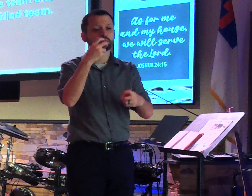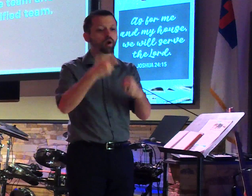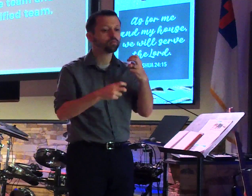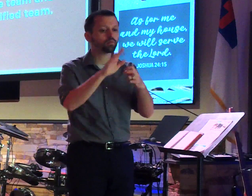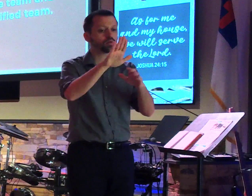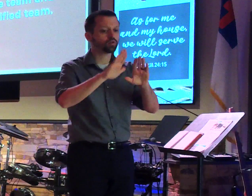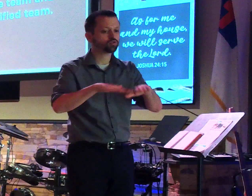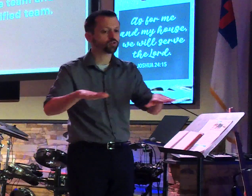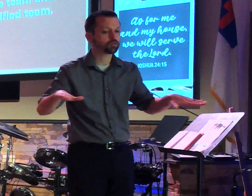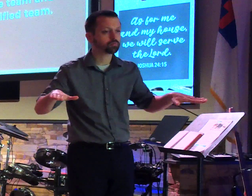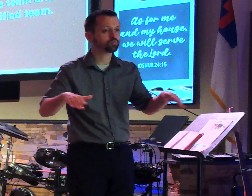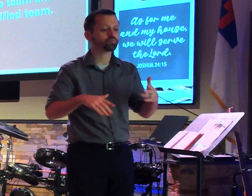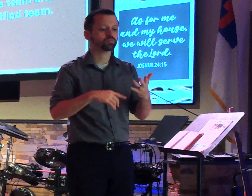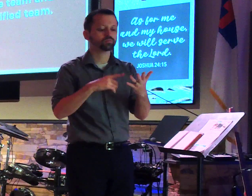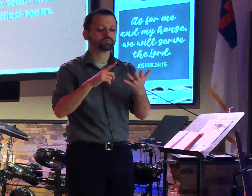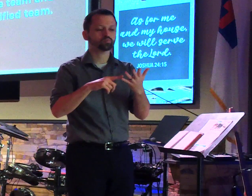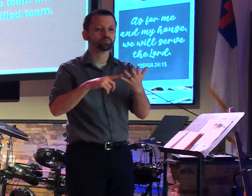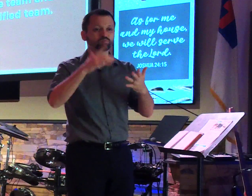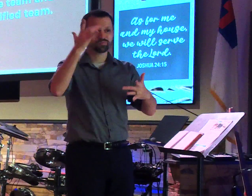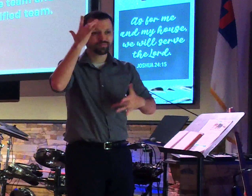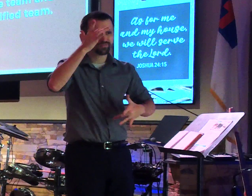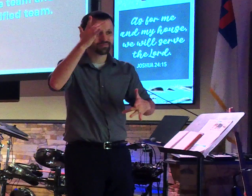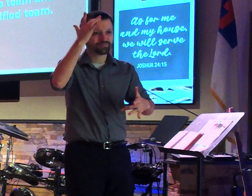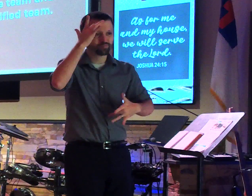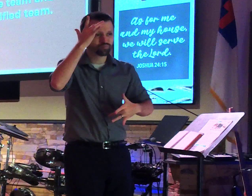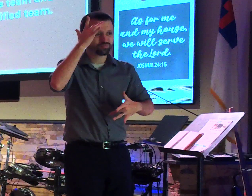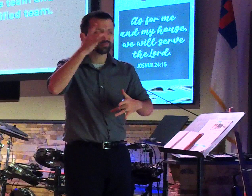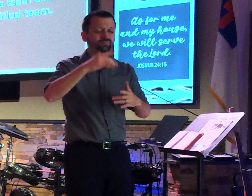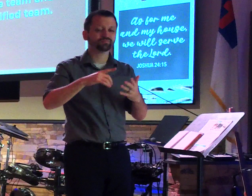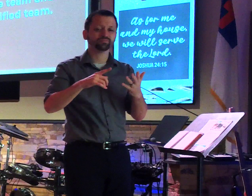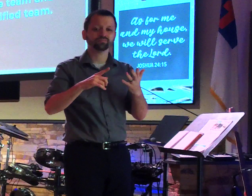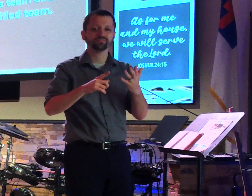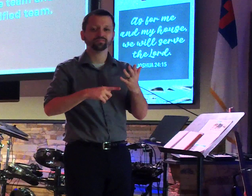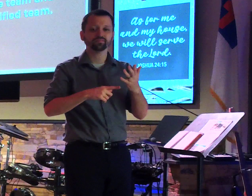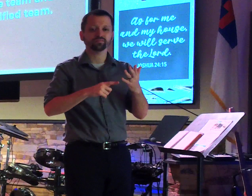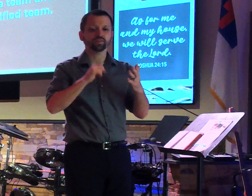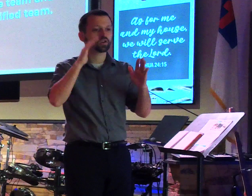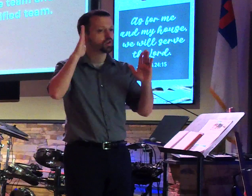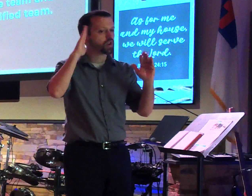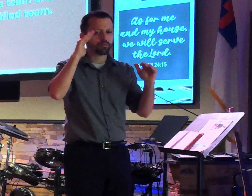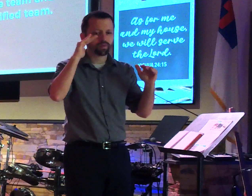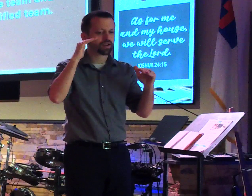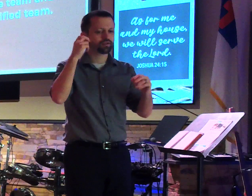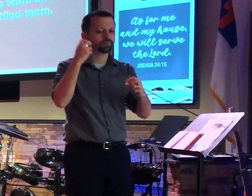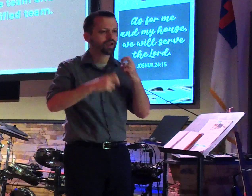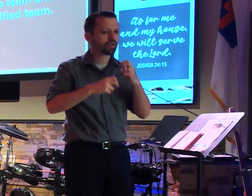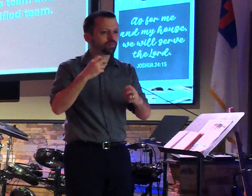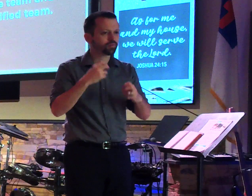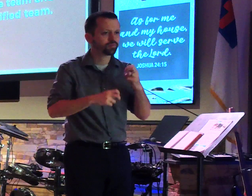kids. There's going to be sickness. There's going to be unexpected trials.